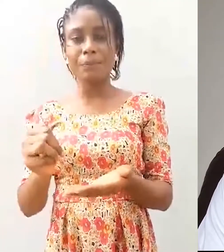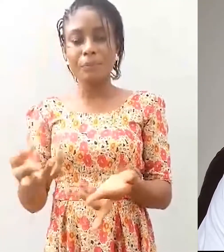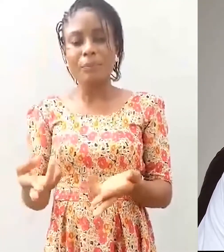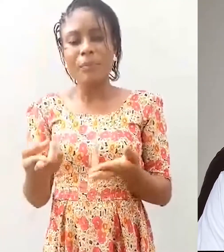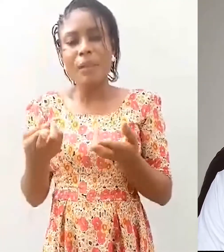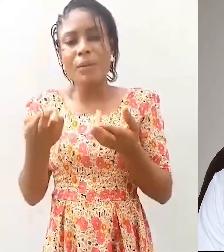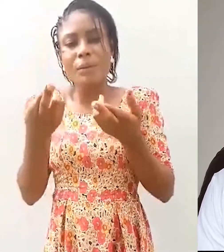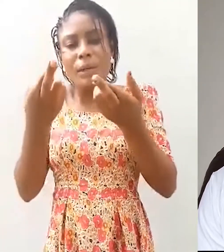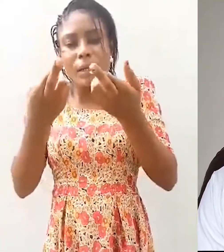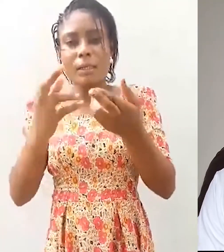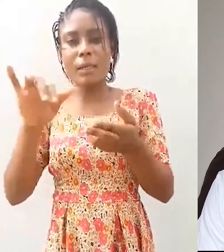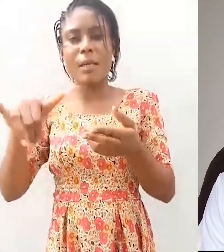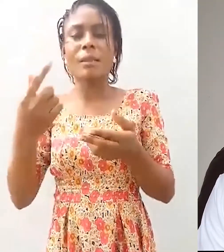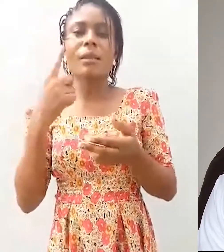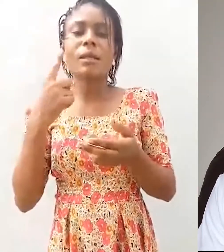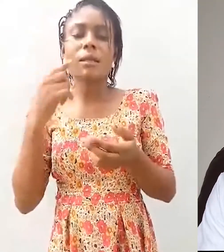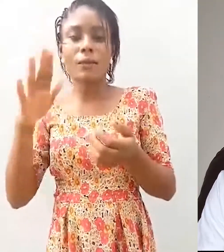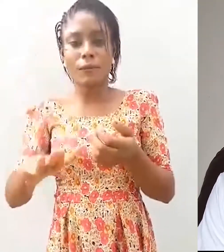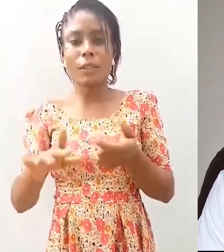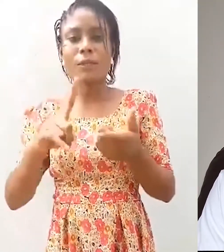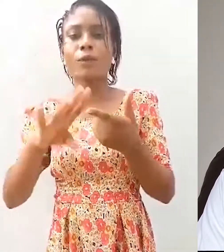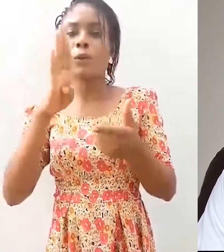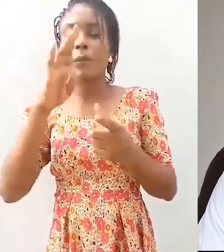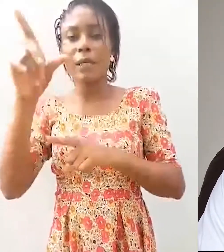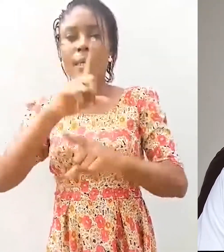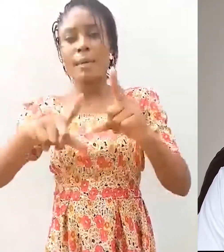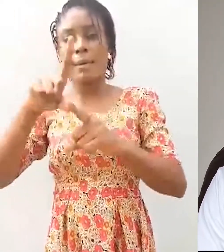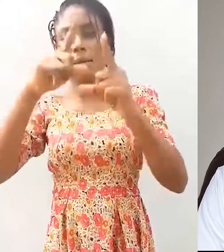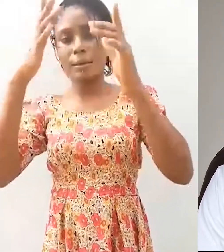families to be able to help them